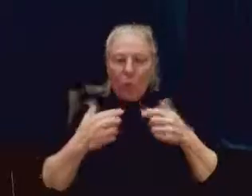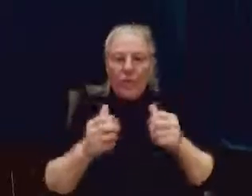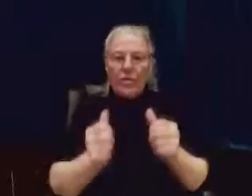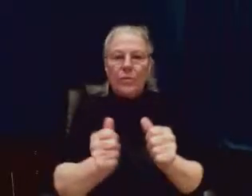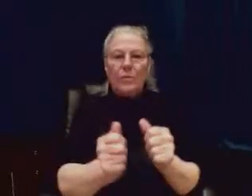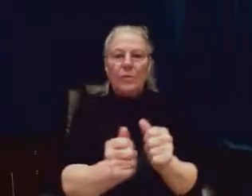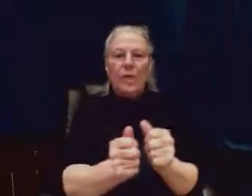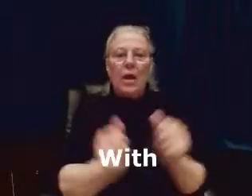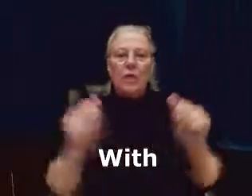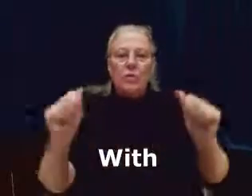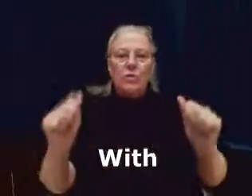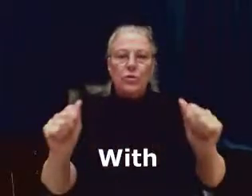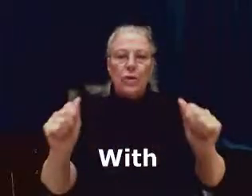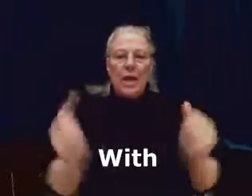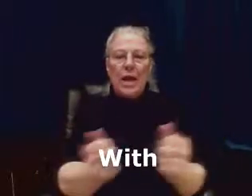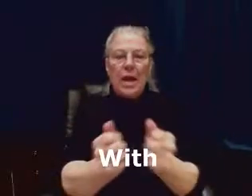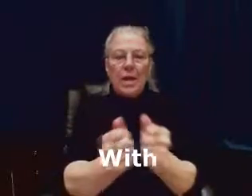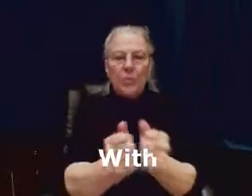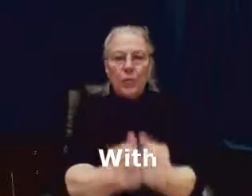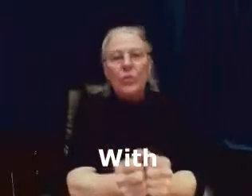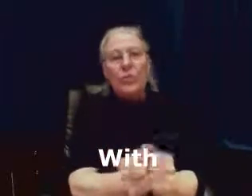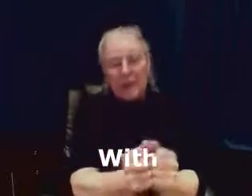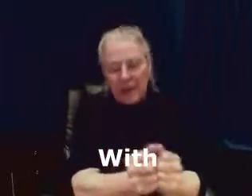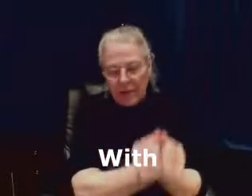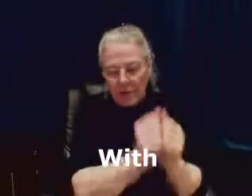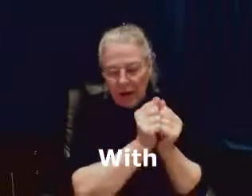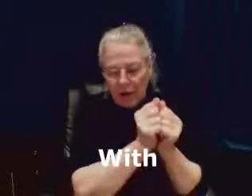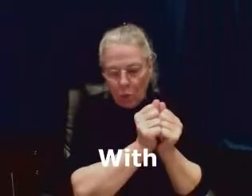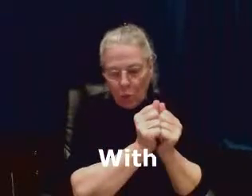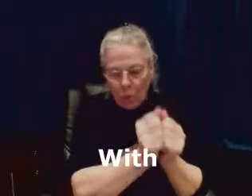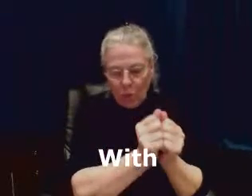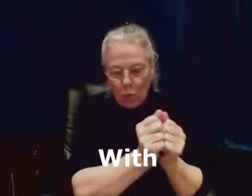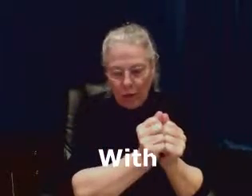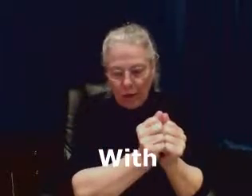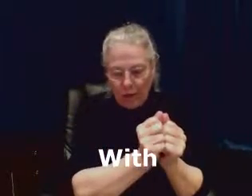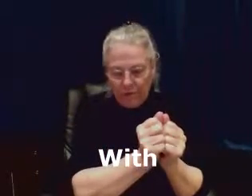With. Two A hands, put them together, they are with one another.